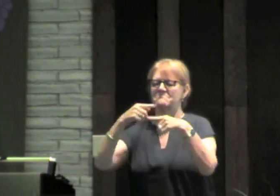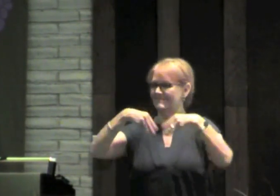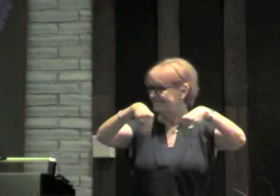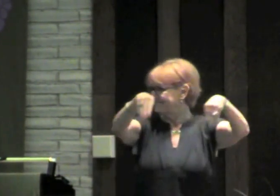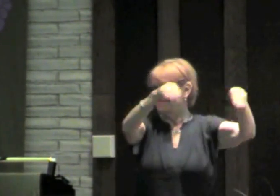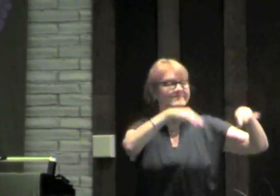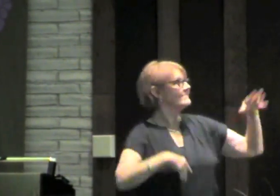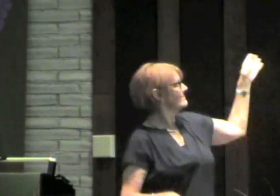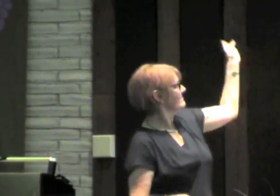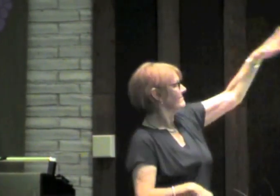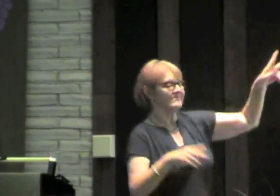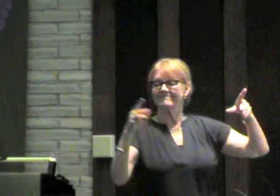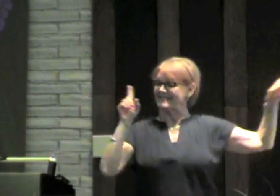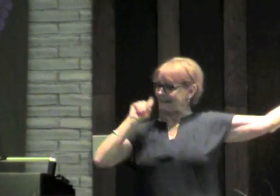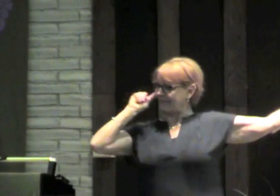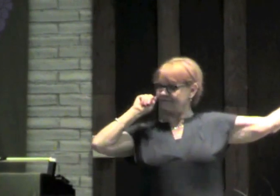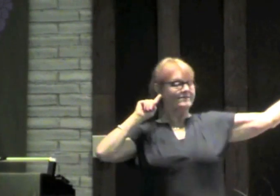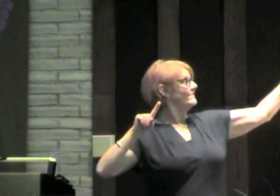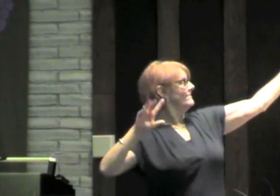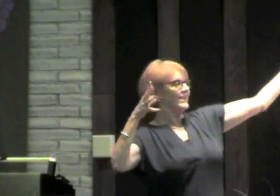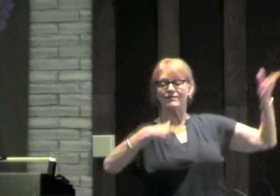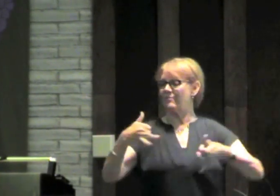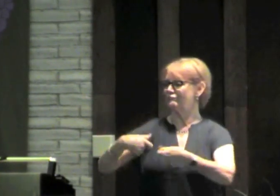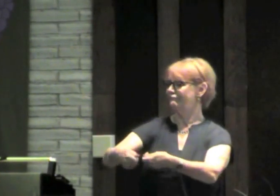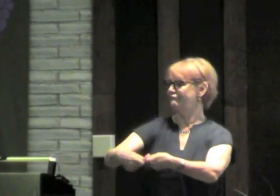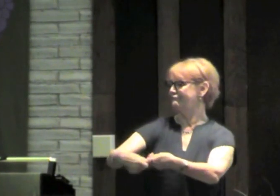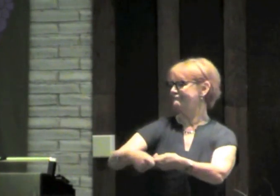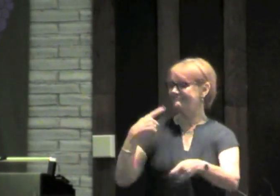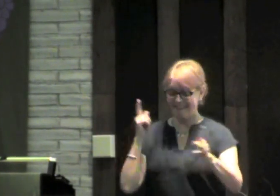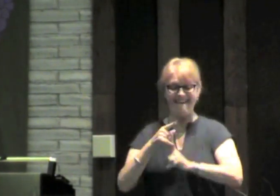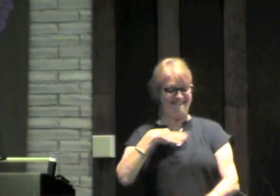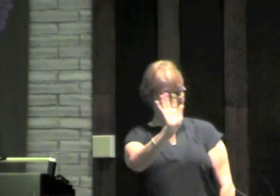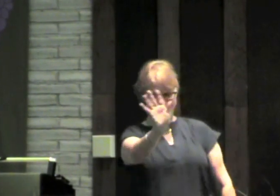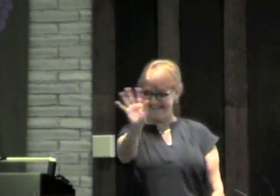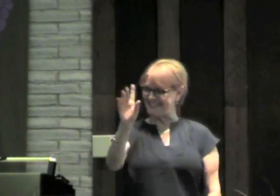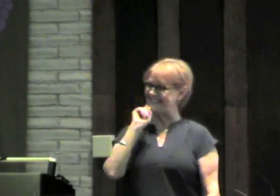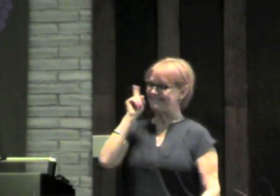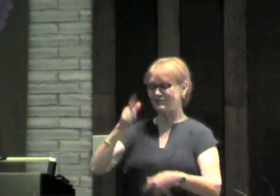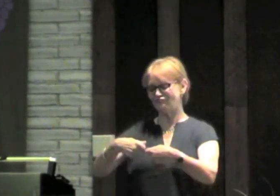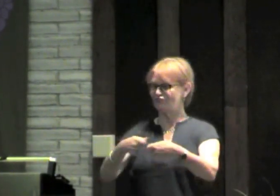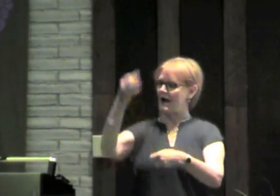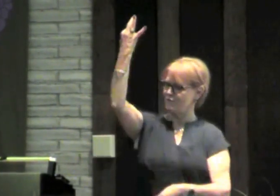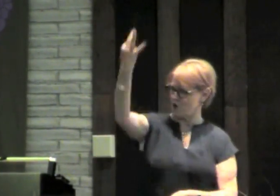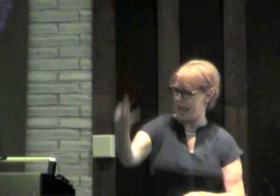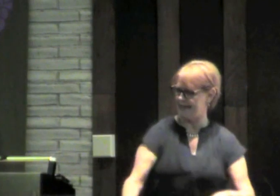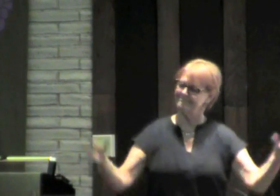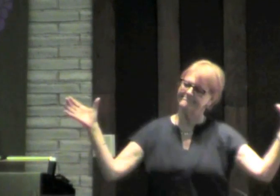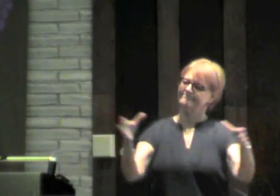dolmas and sell those things on the street. These are deaf folks, and here's some deaf folks having a card game, and they could get